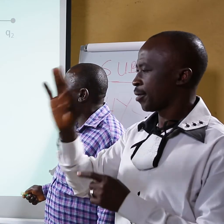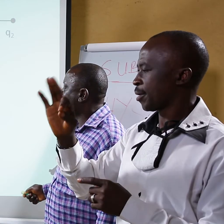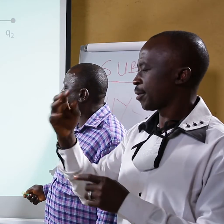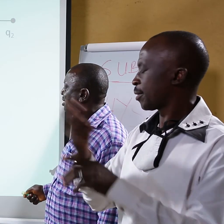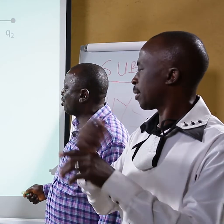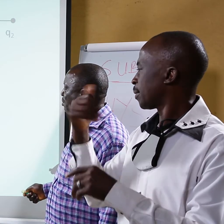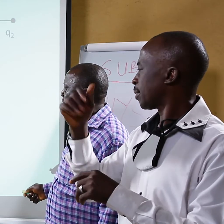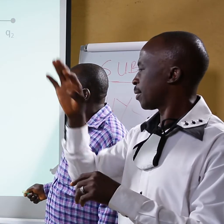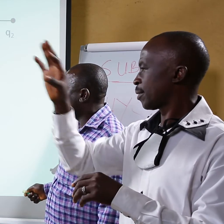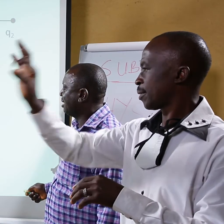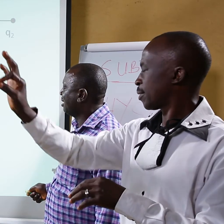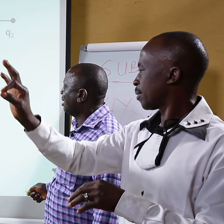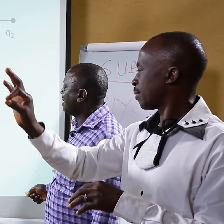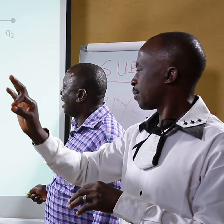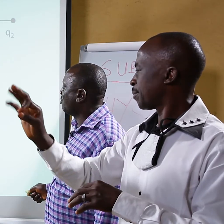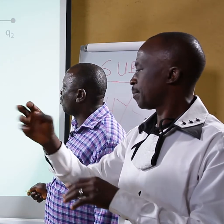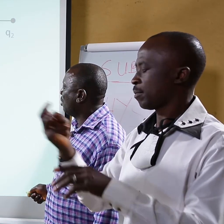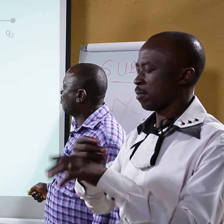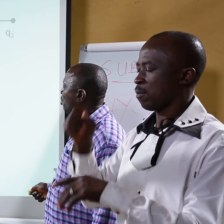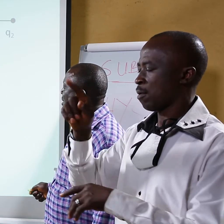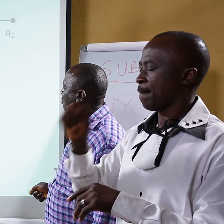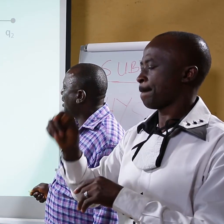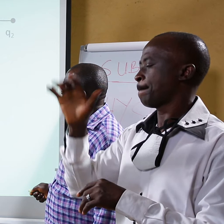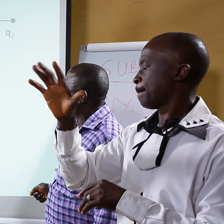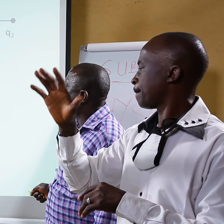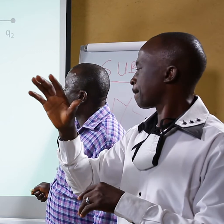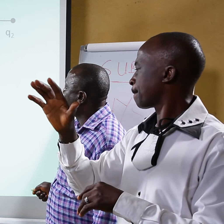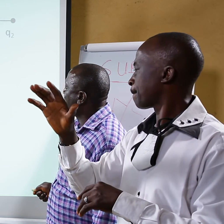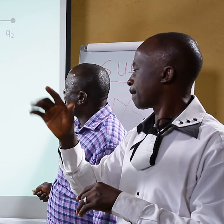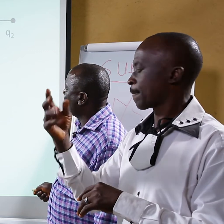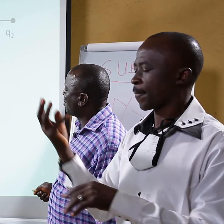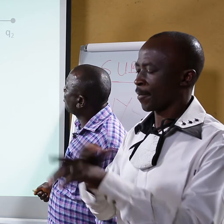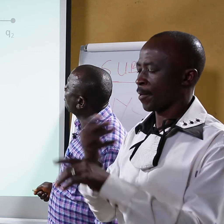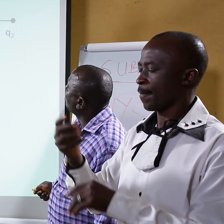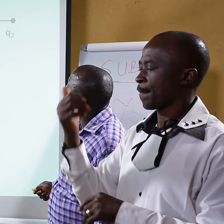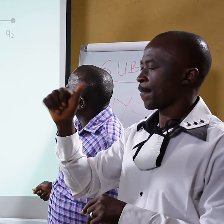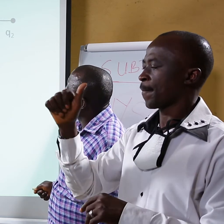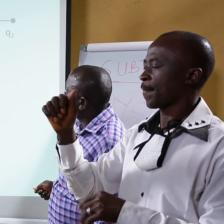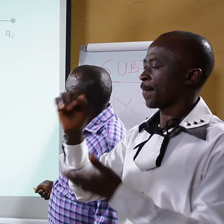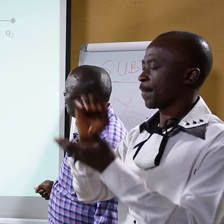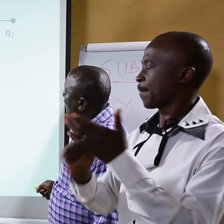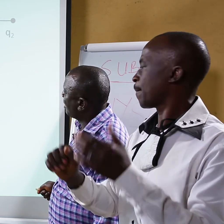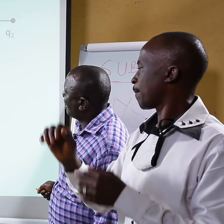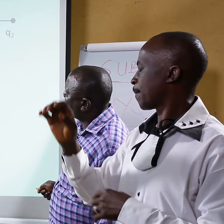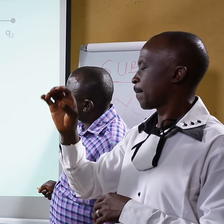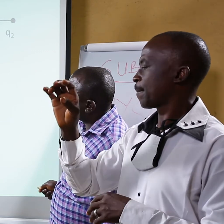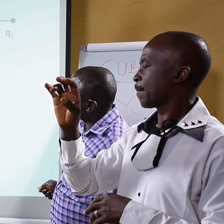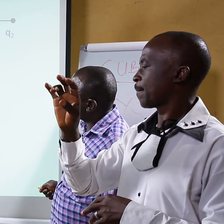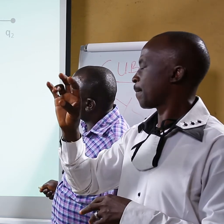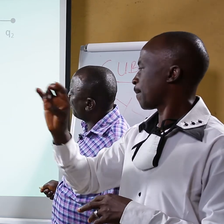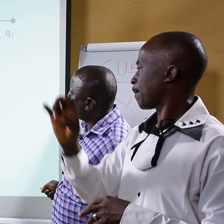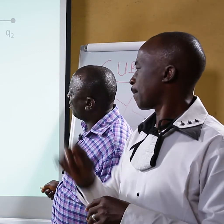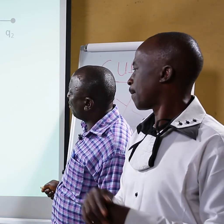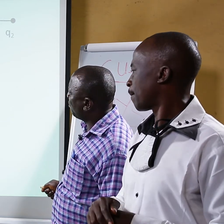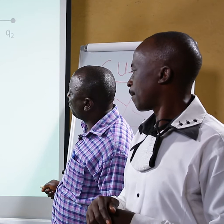9 times 10 raised to power 9 times 1.5 times 10 raised